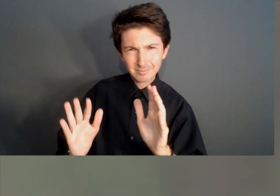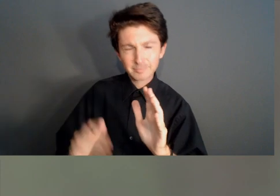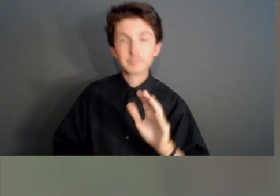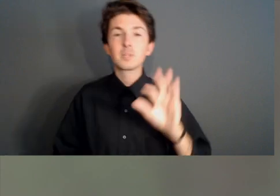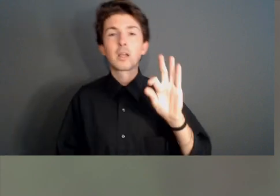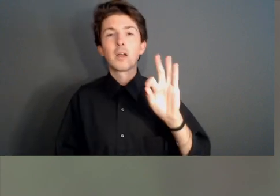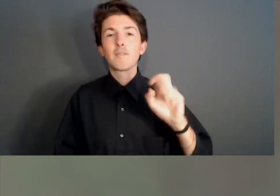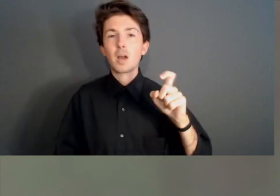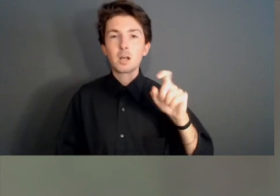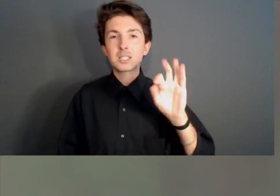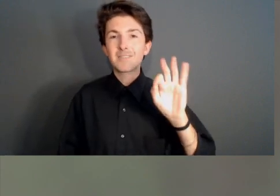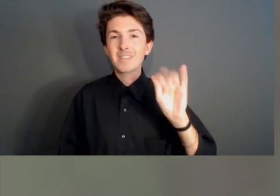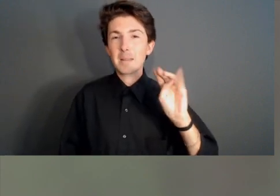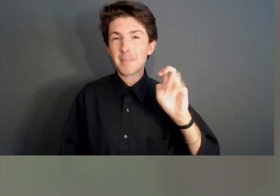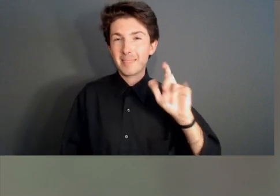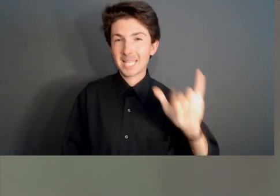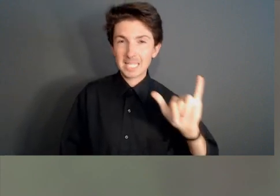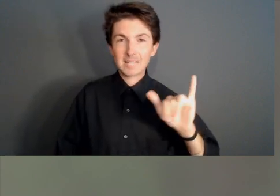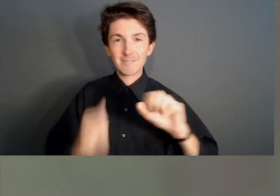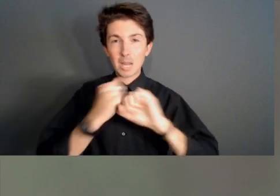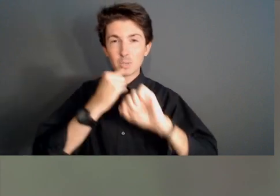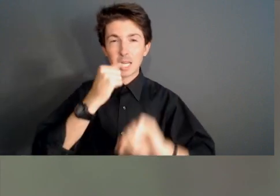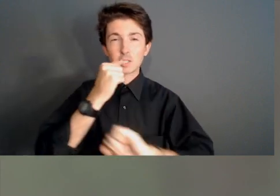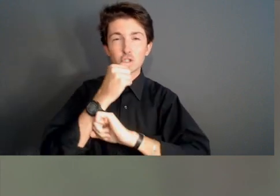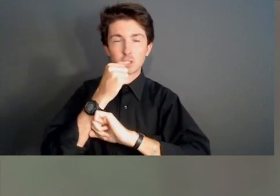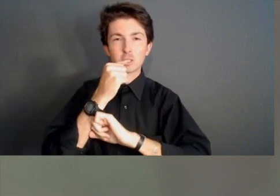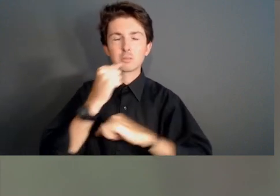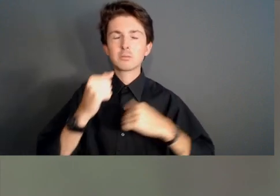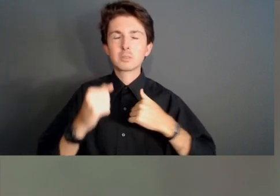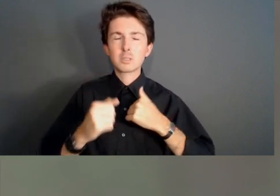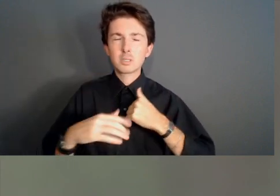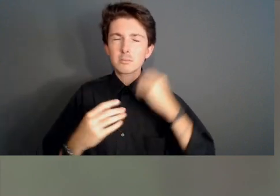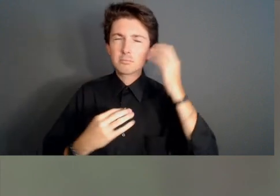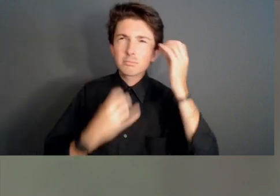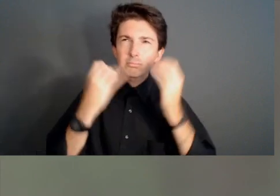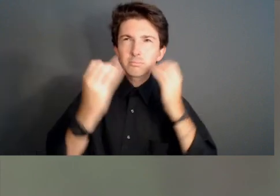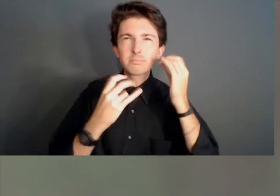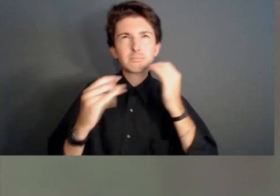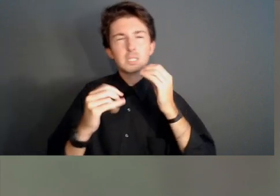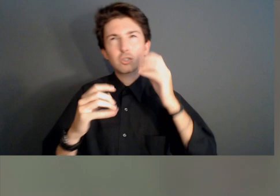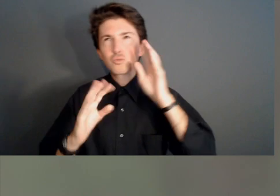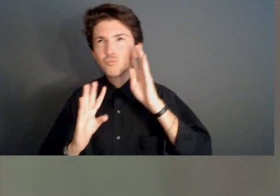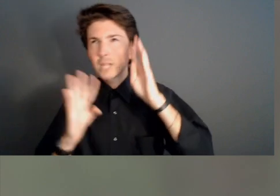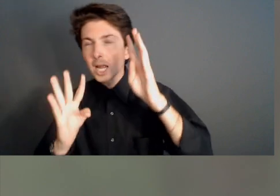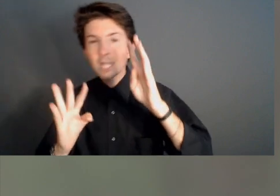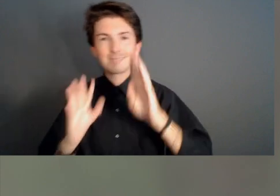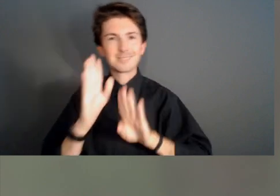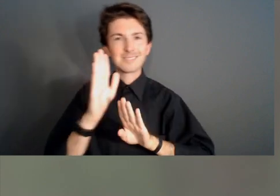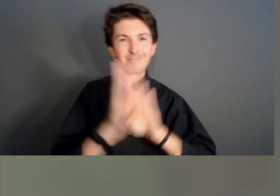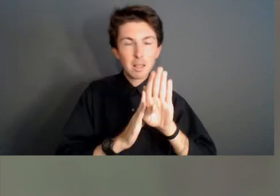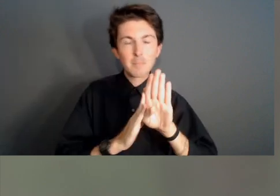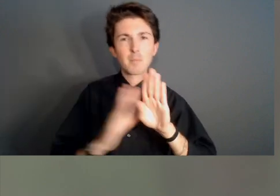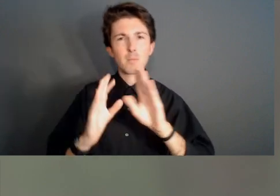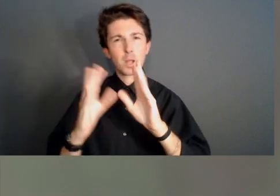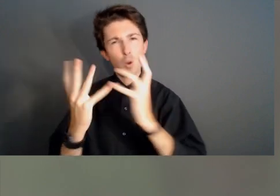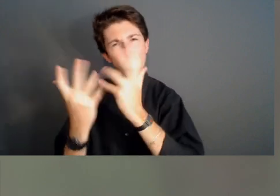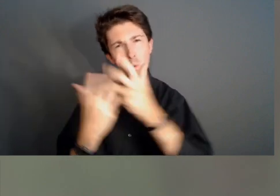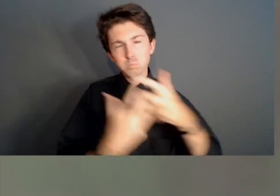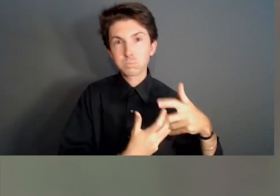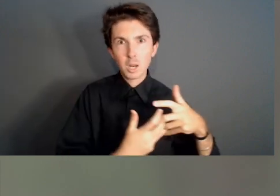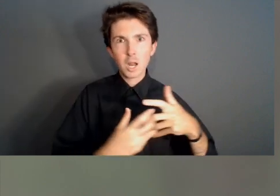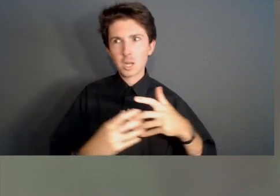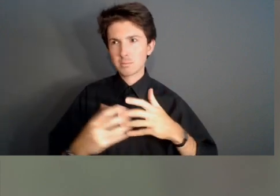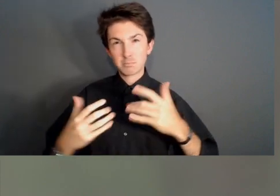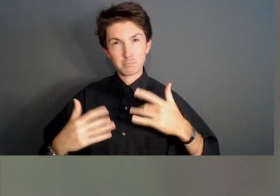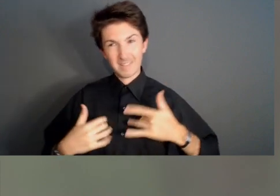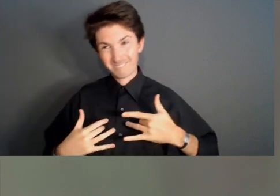Foundation, I've learned how to begin to create, develop, and organize a complete event